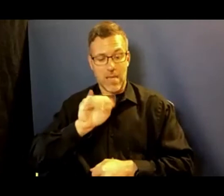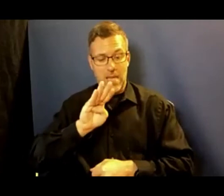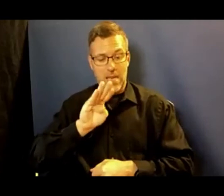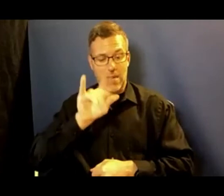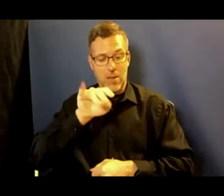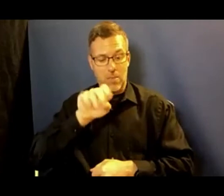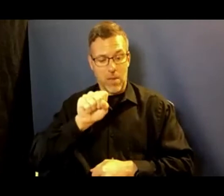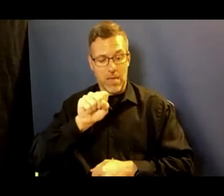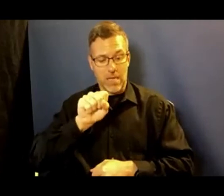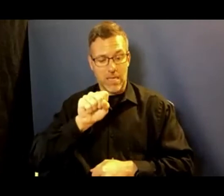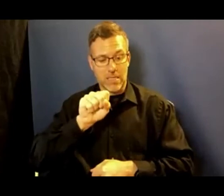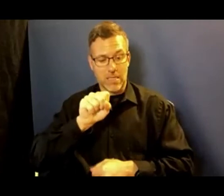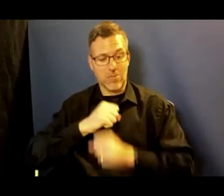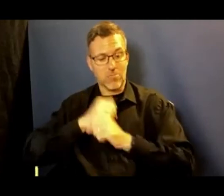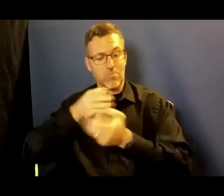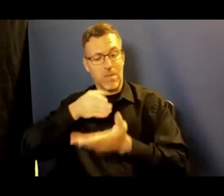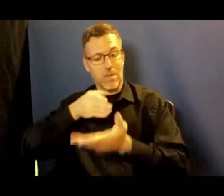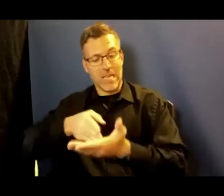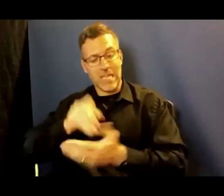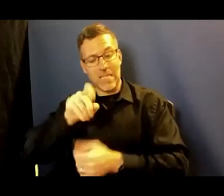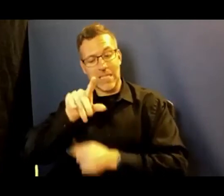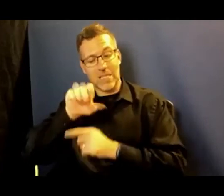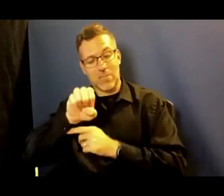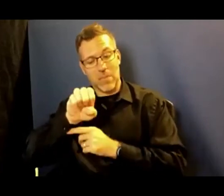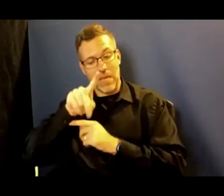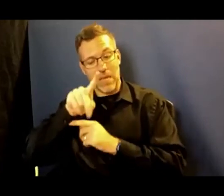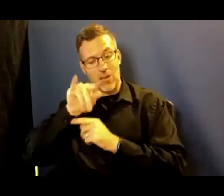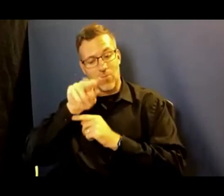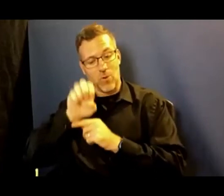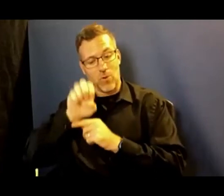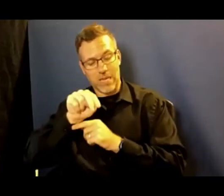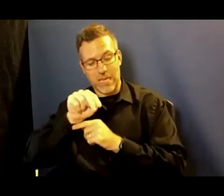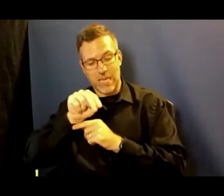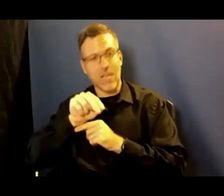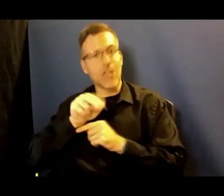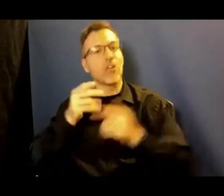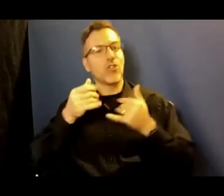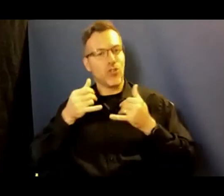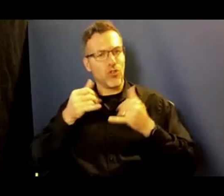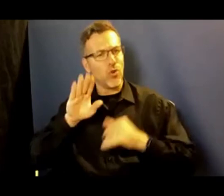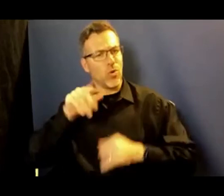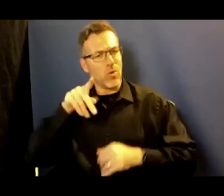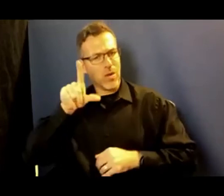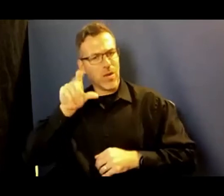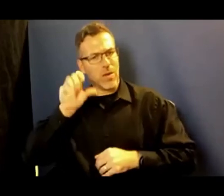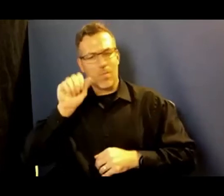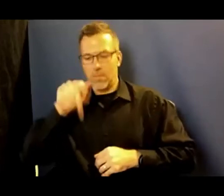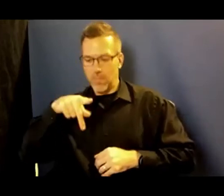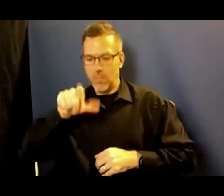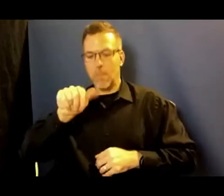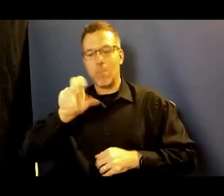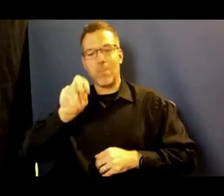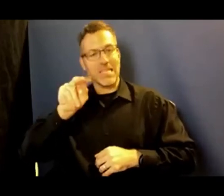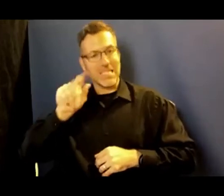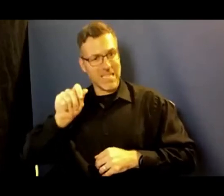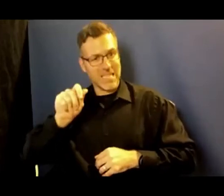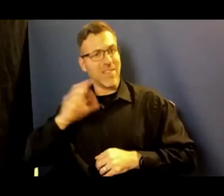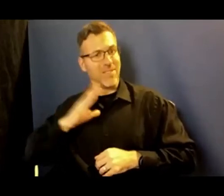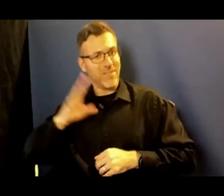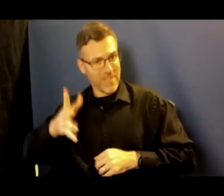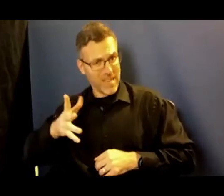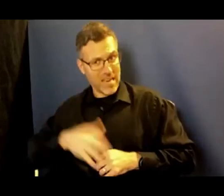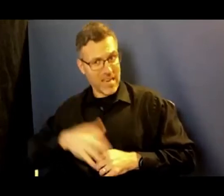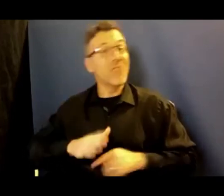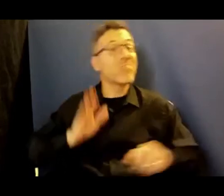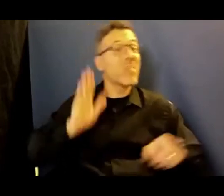If you got COVID naturally, you would be exposed to the spike protein. So if that was true, anyone